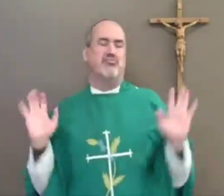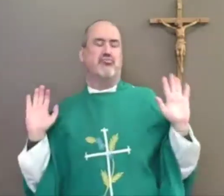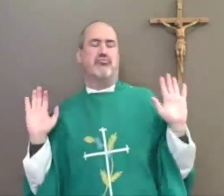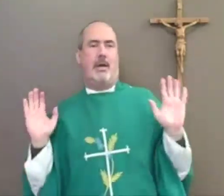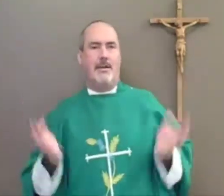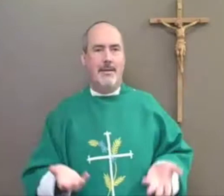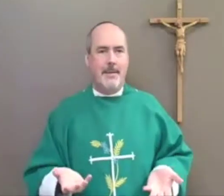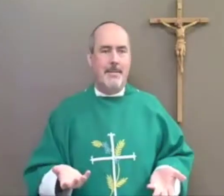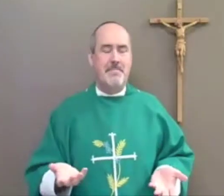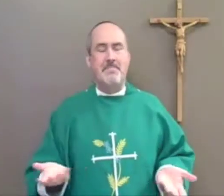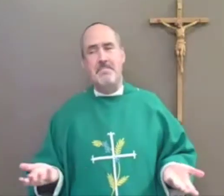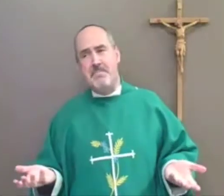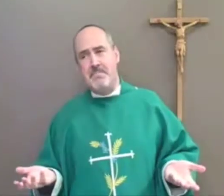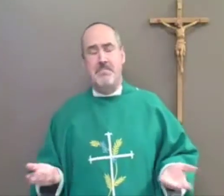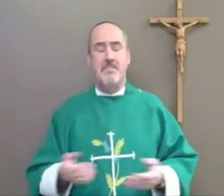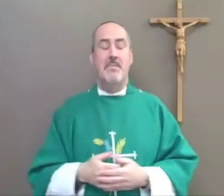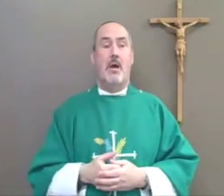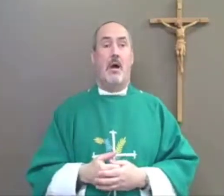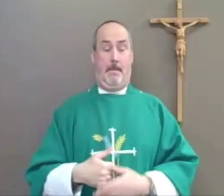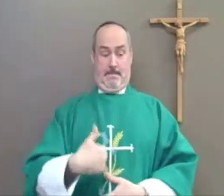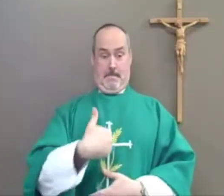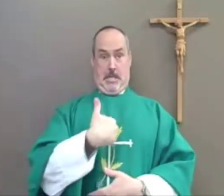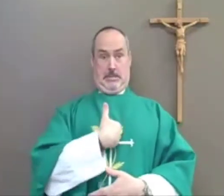because they've tricked so many people into giving them money.